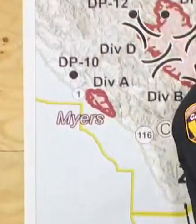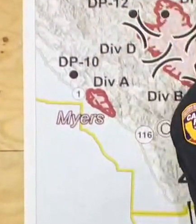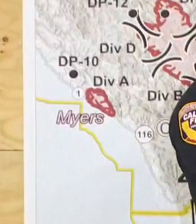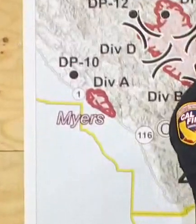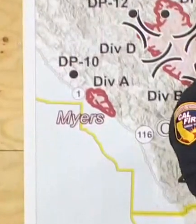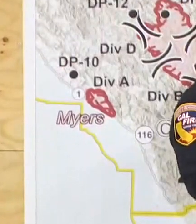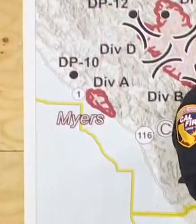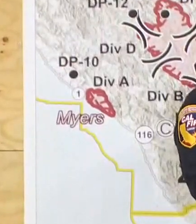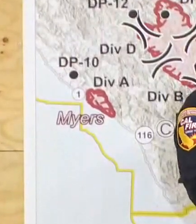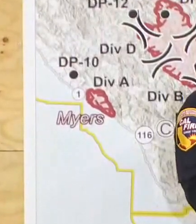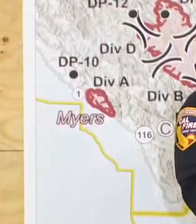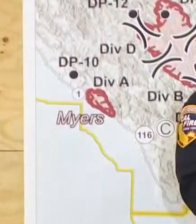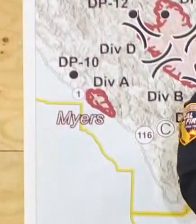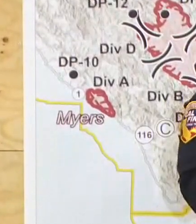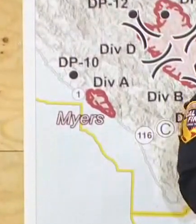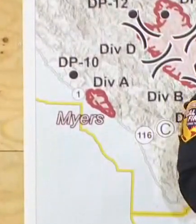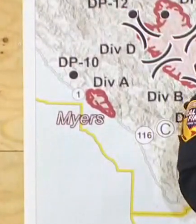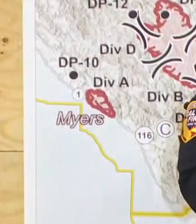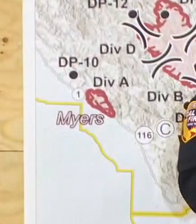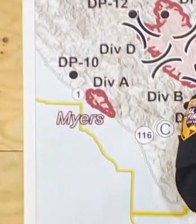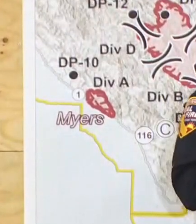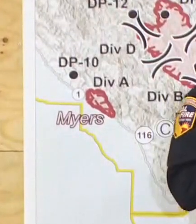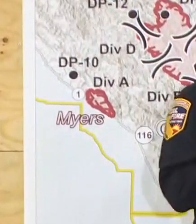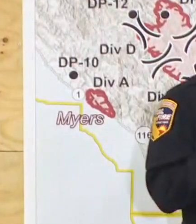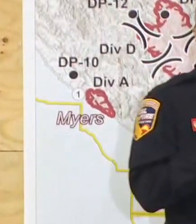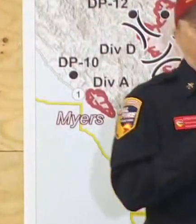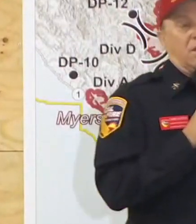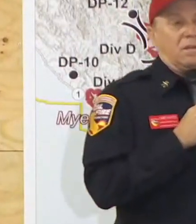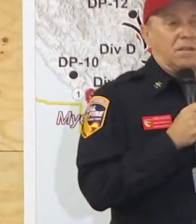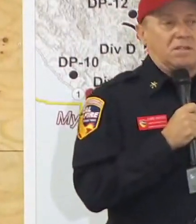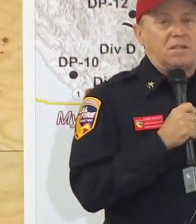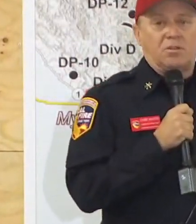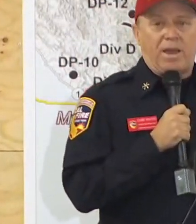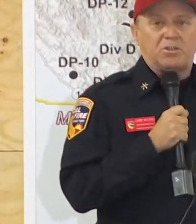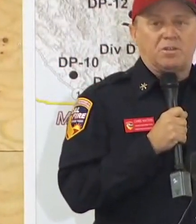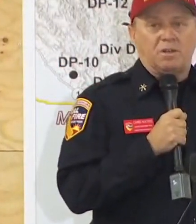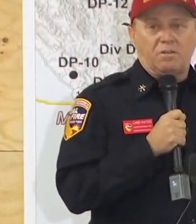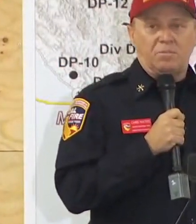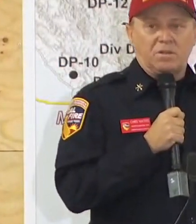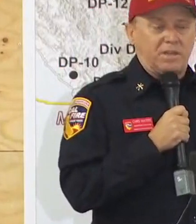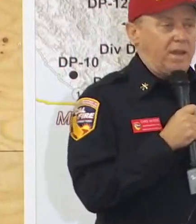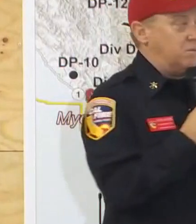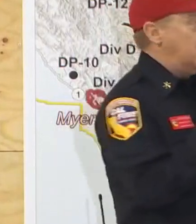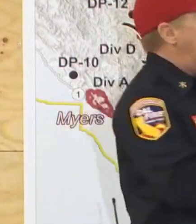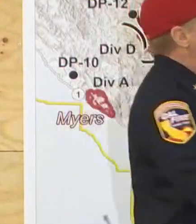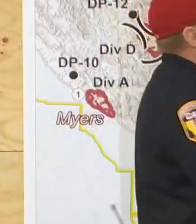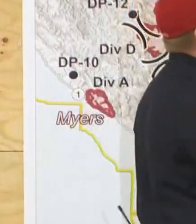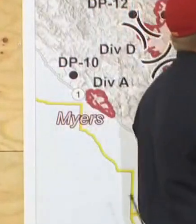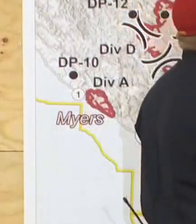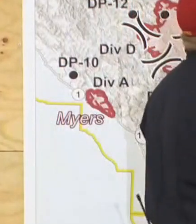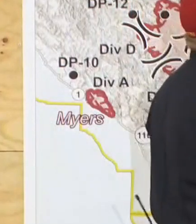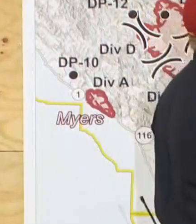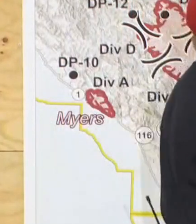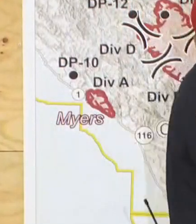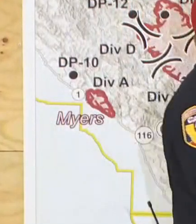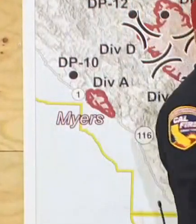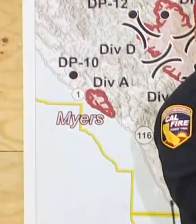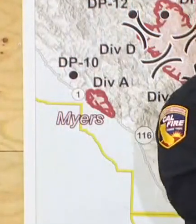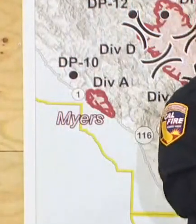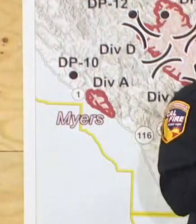ground resources into the northern side of the Hennessy Fire that is in the direction of Middletown, and then moving